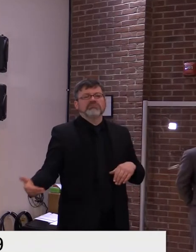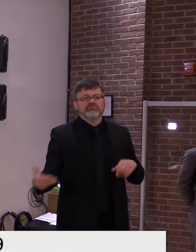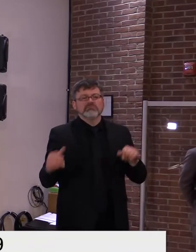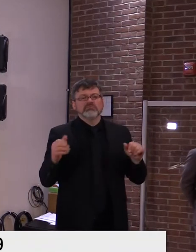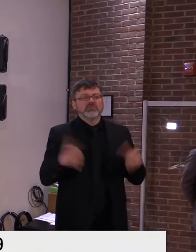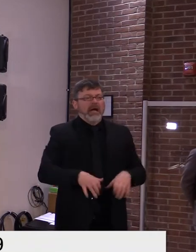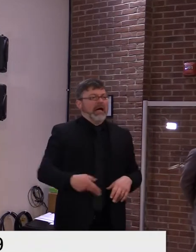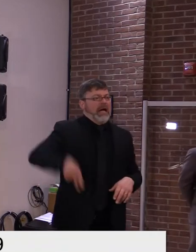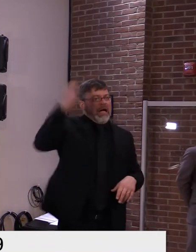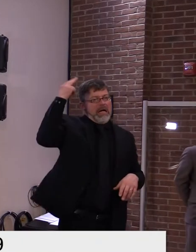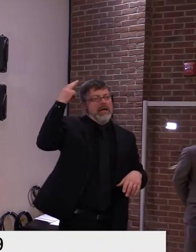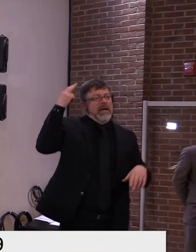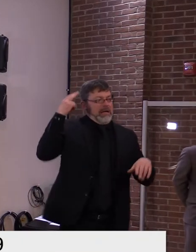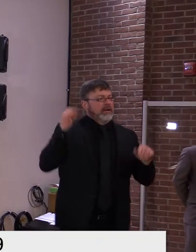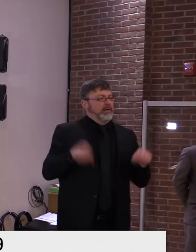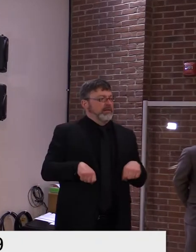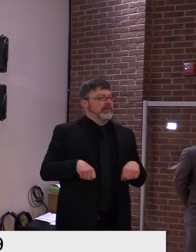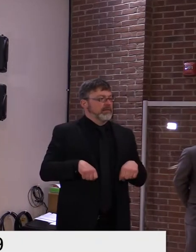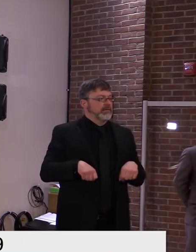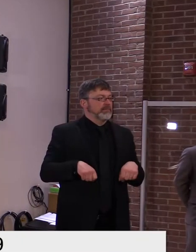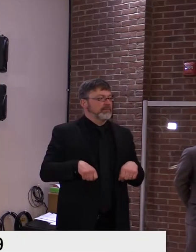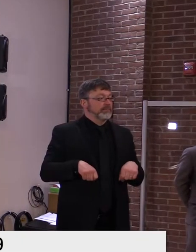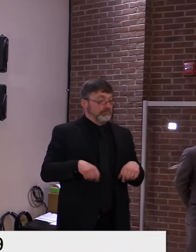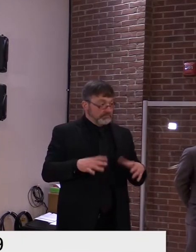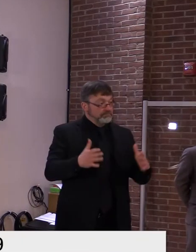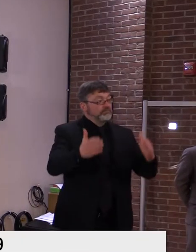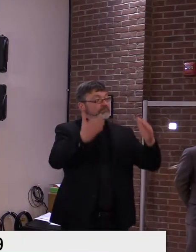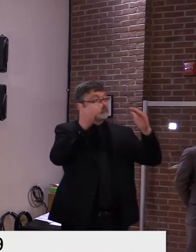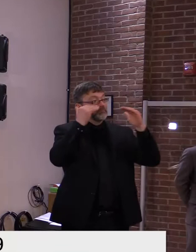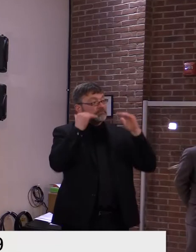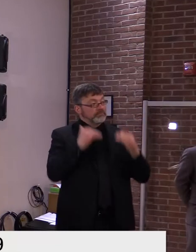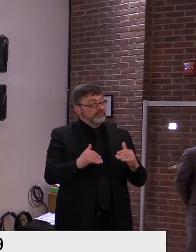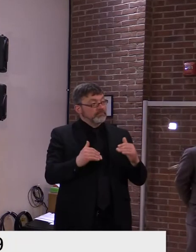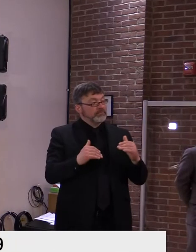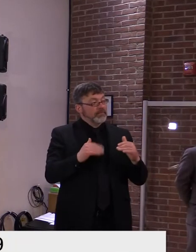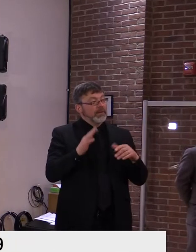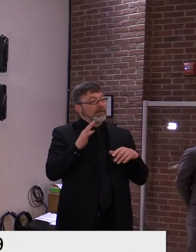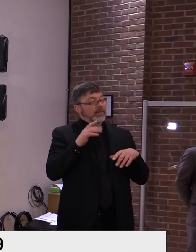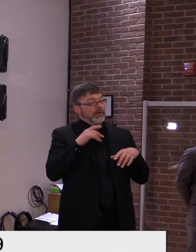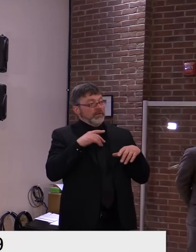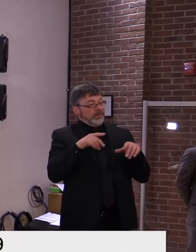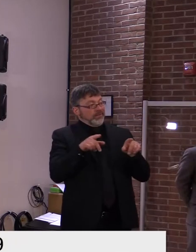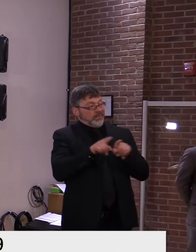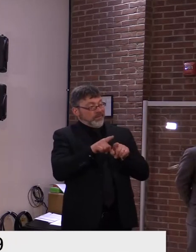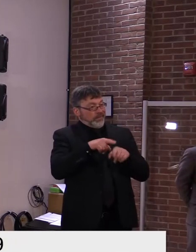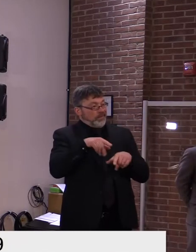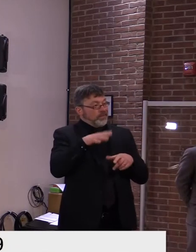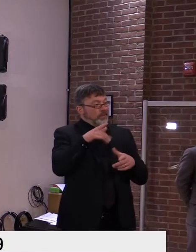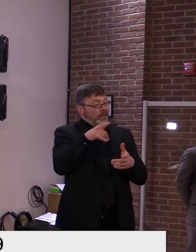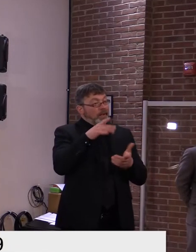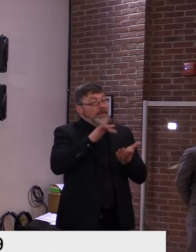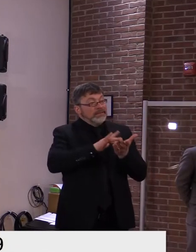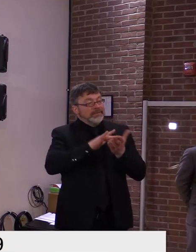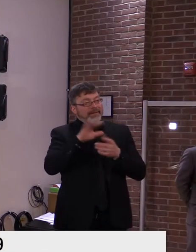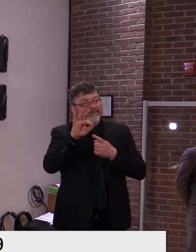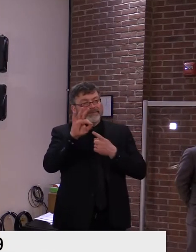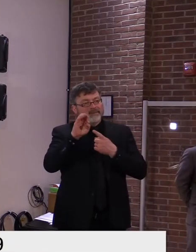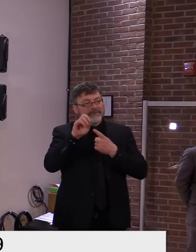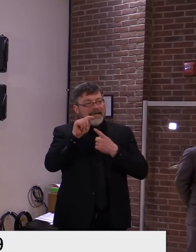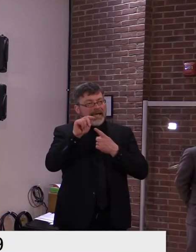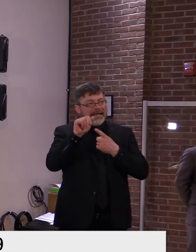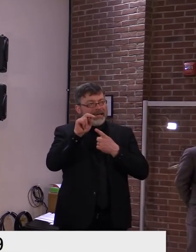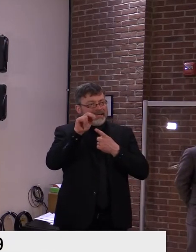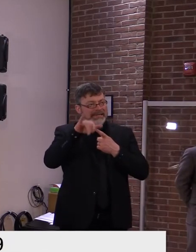of fentanyl, and now 88% of all of our overdose deaths have in some way